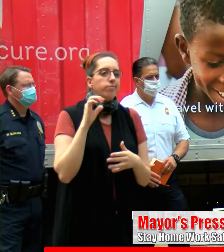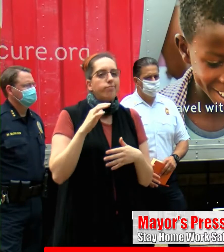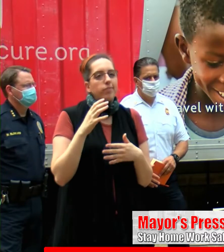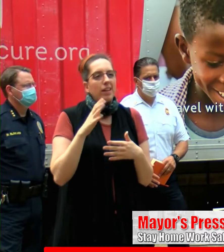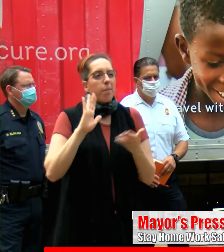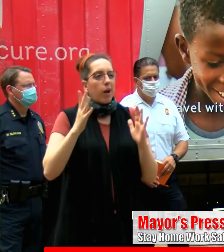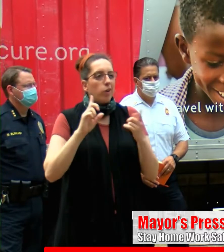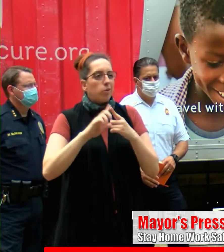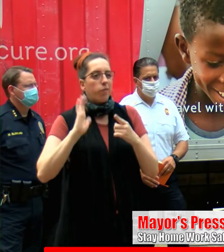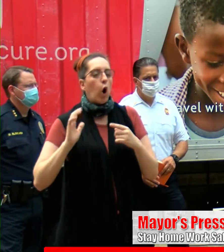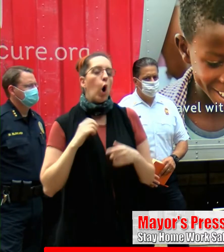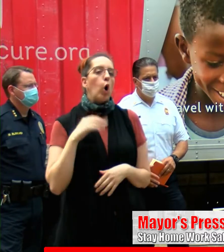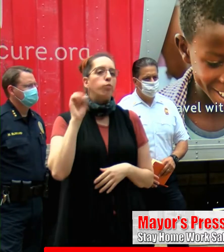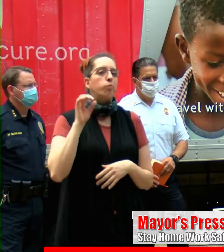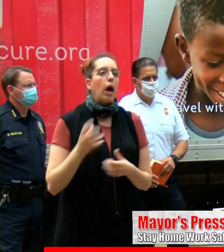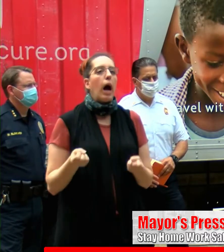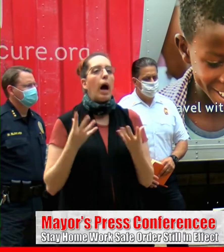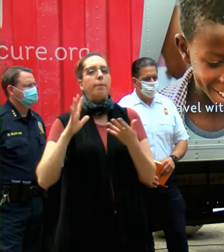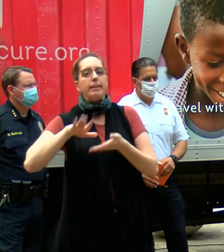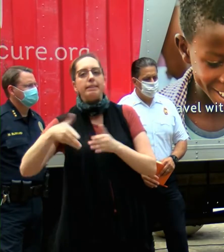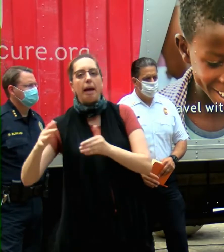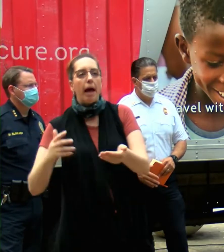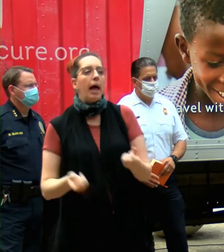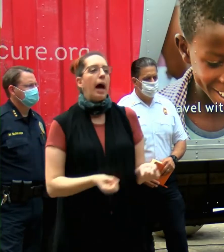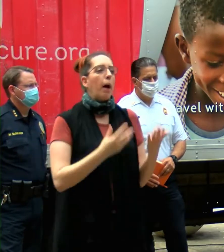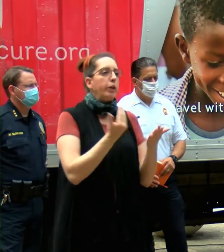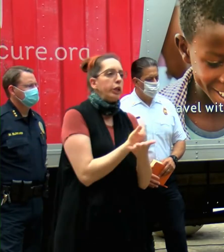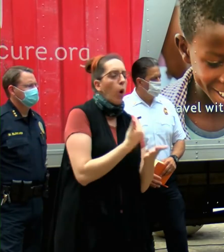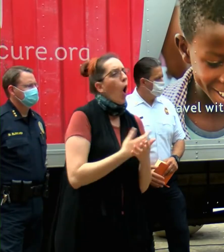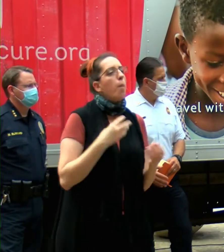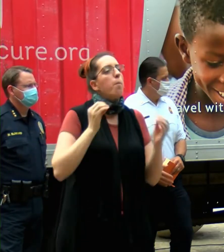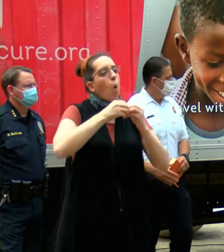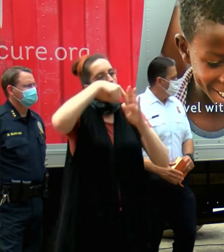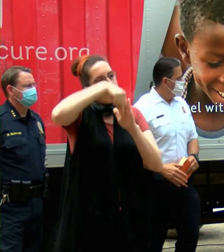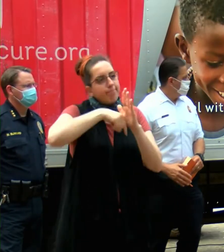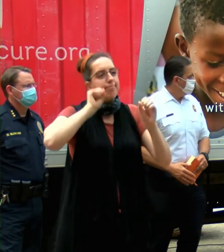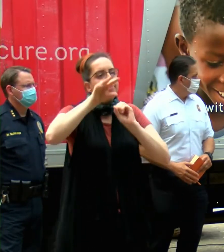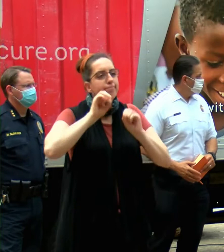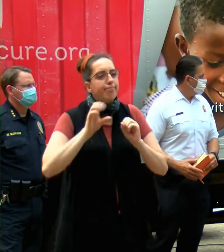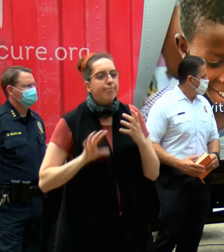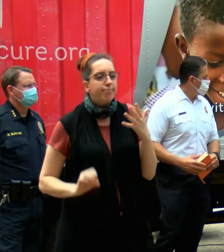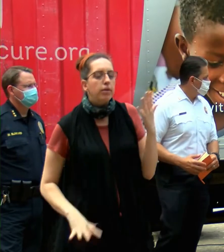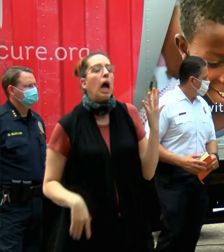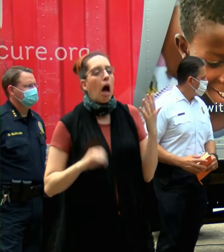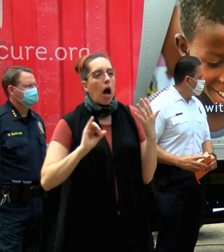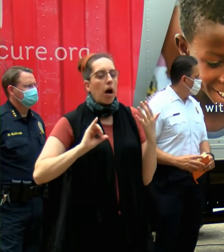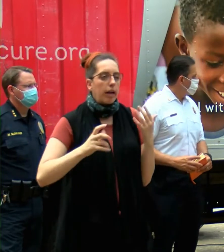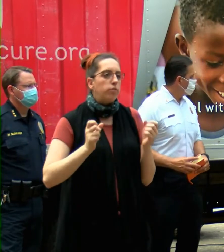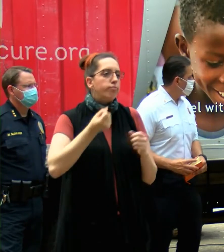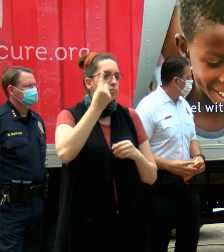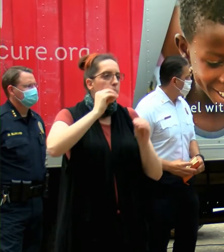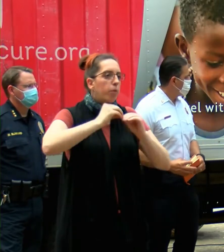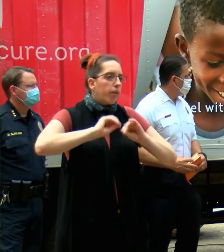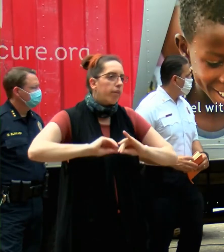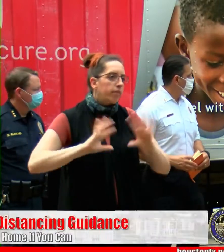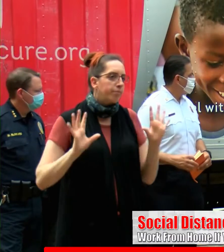just the number of deaths and the number of new cases that are coming in, and hopefully that will provide some additional